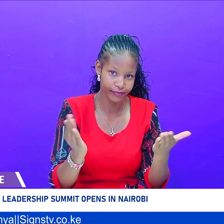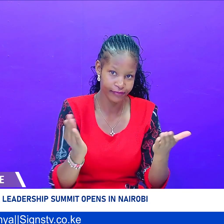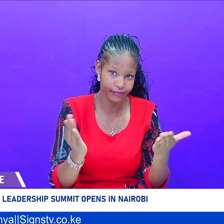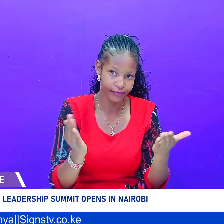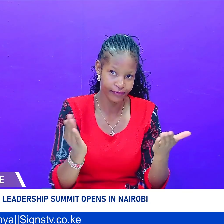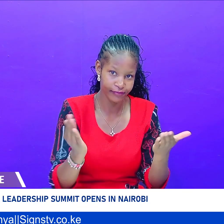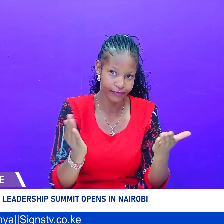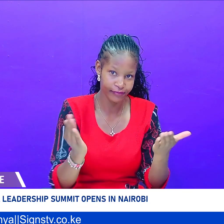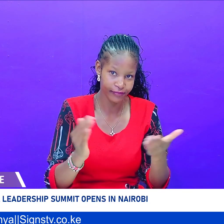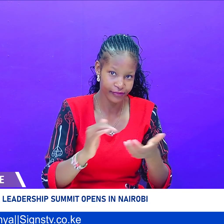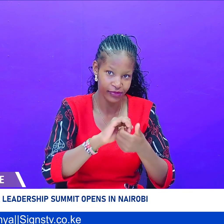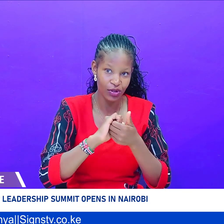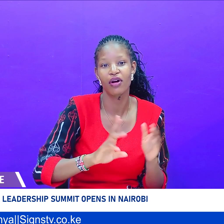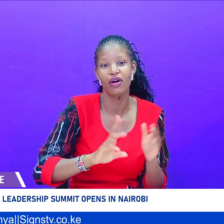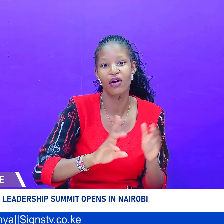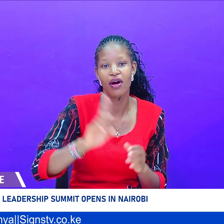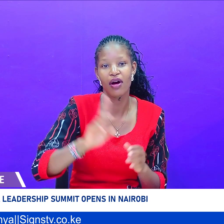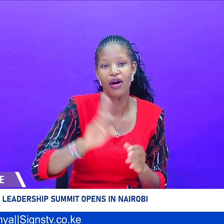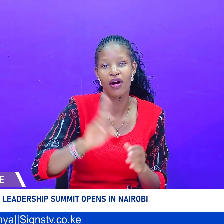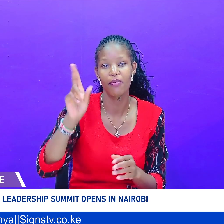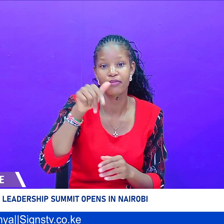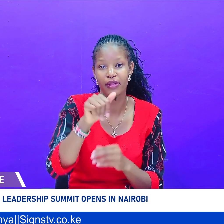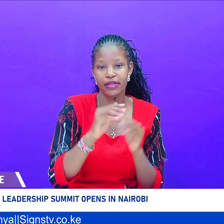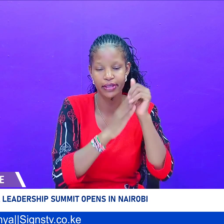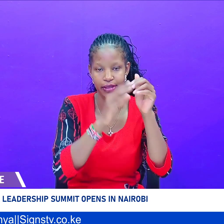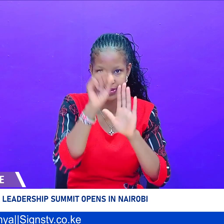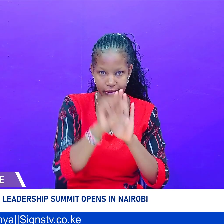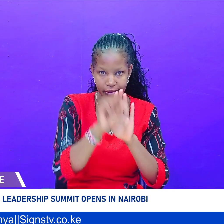planning and open up leadership space for young people.